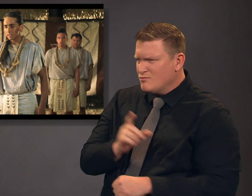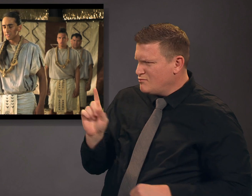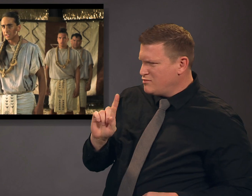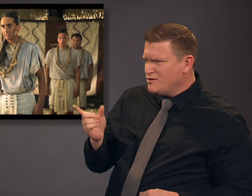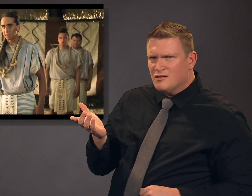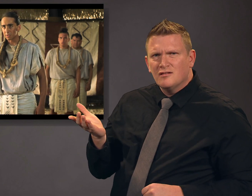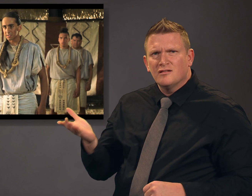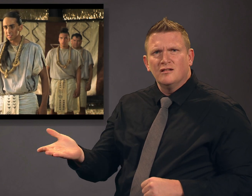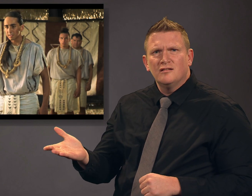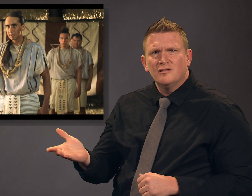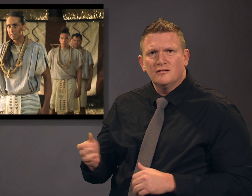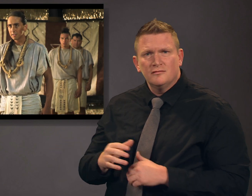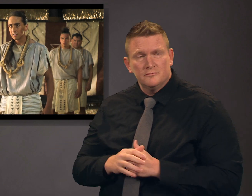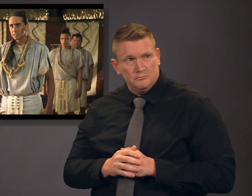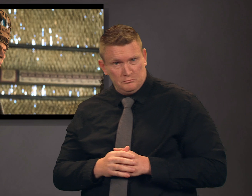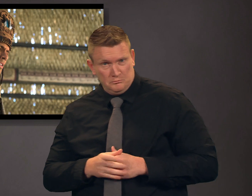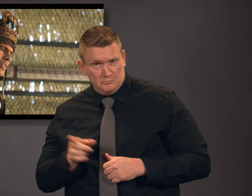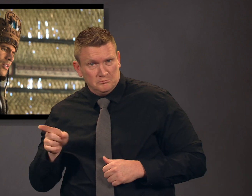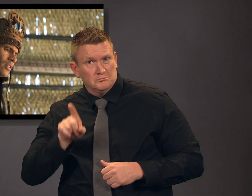He is feeding thy horses.